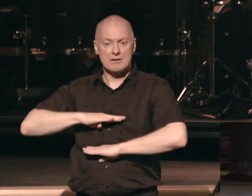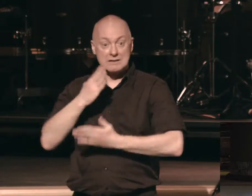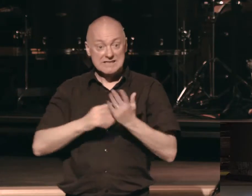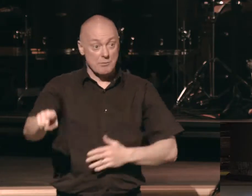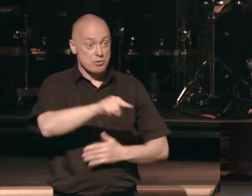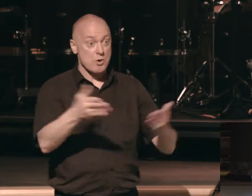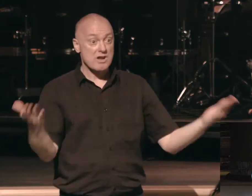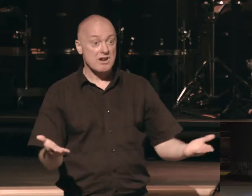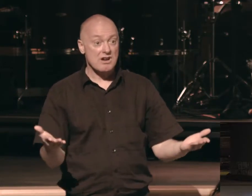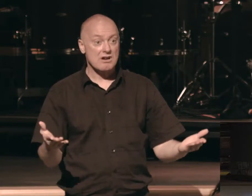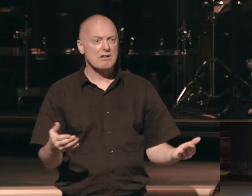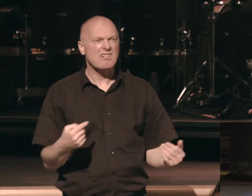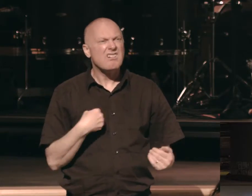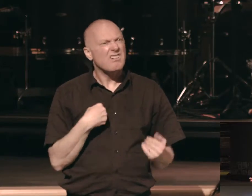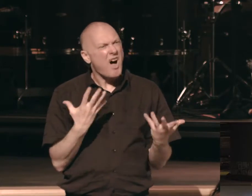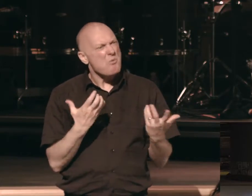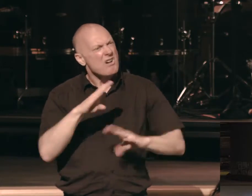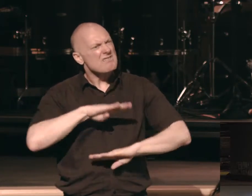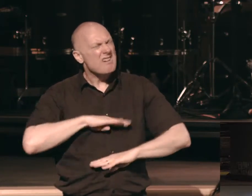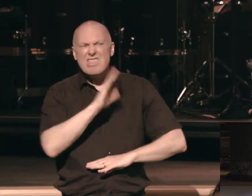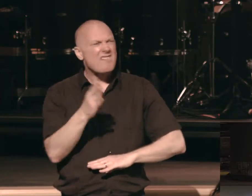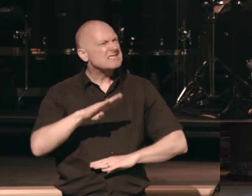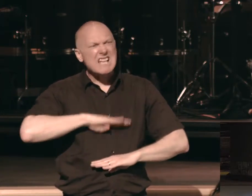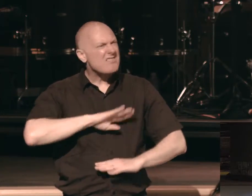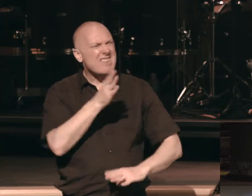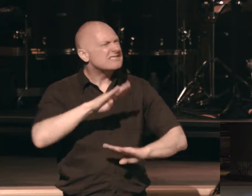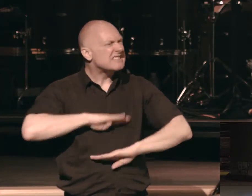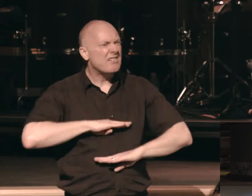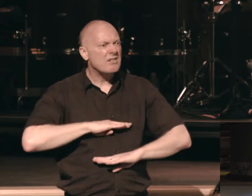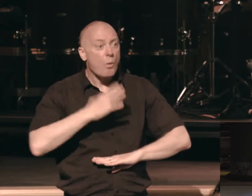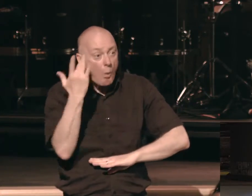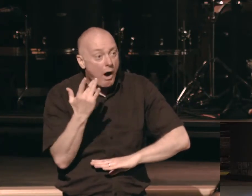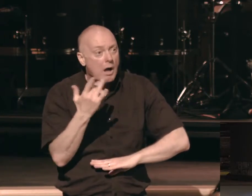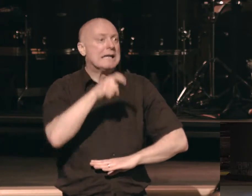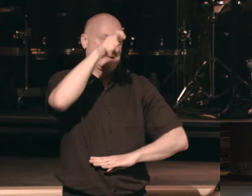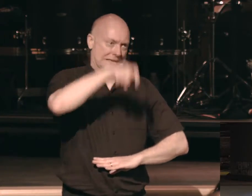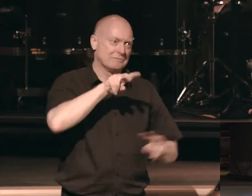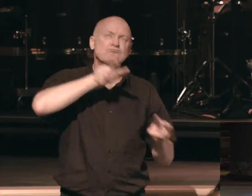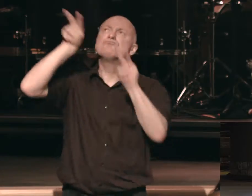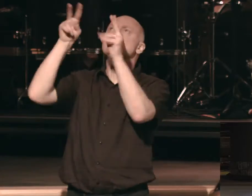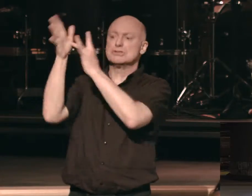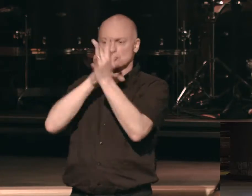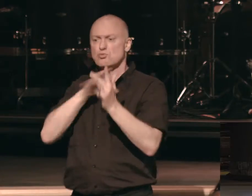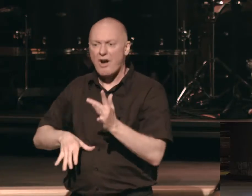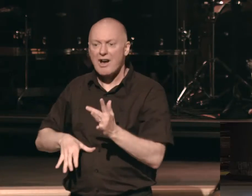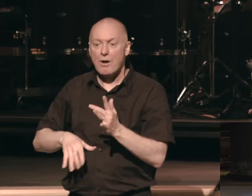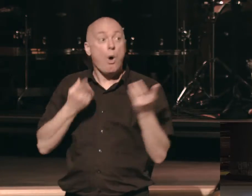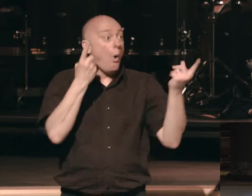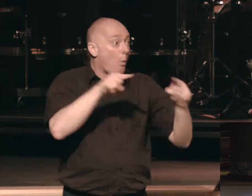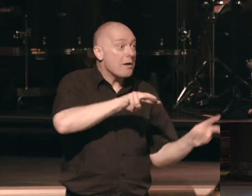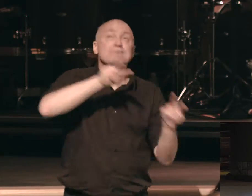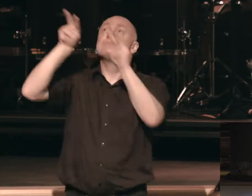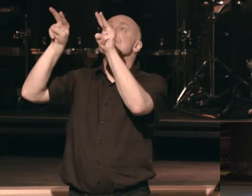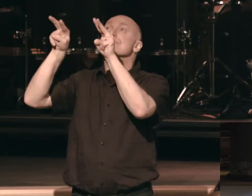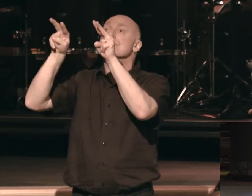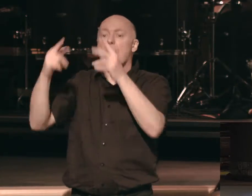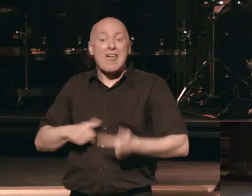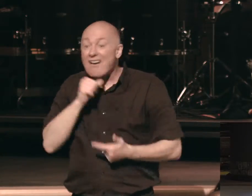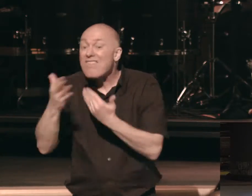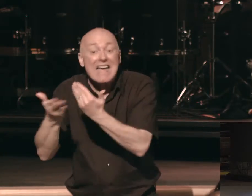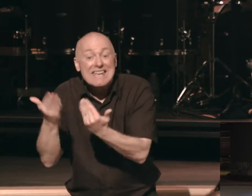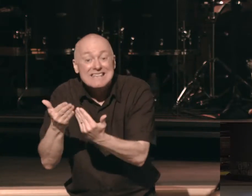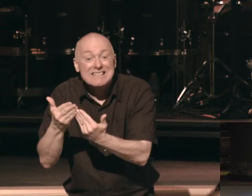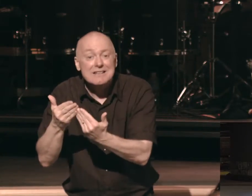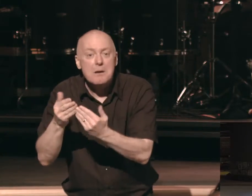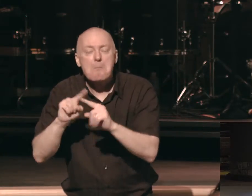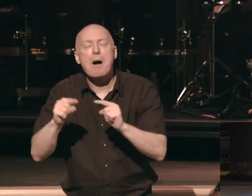truly satisfied. Some of you are here today and you're longing for that satisfaction. You've never found it because you have yet to turn to Jesus Christ. When you turn to him,